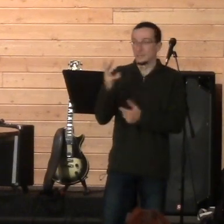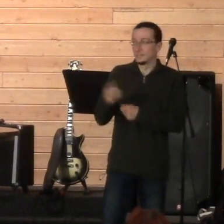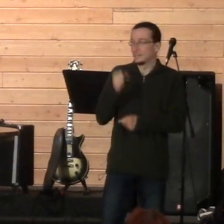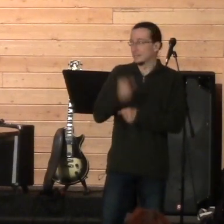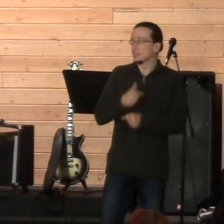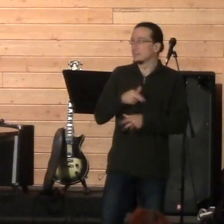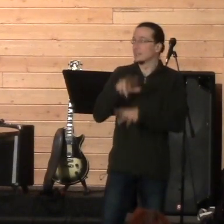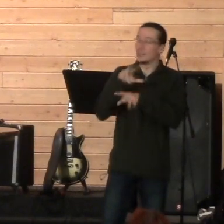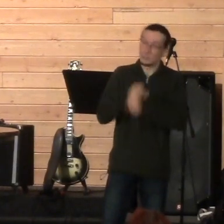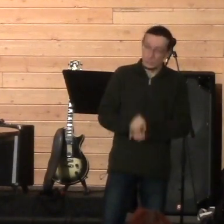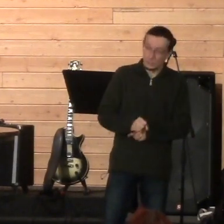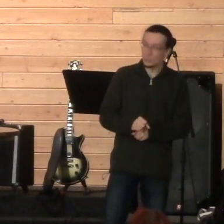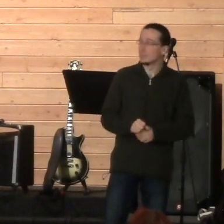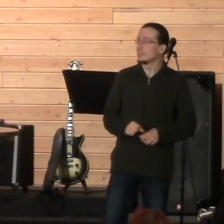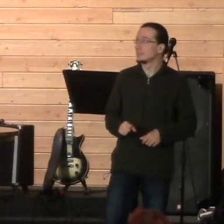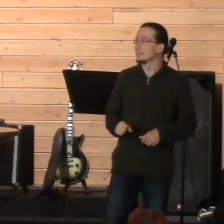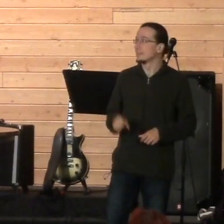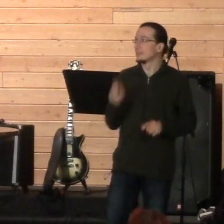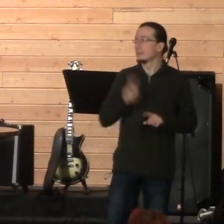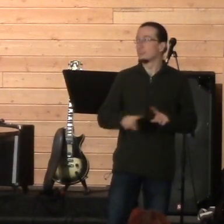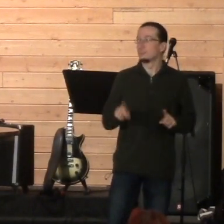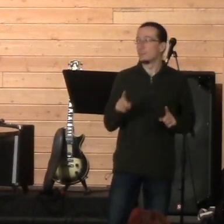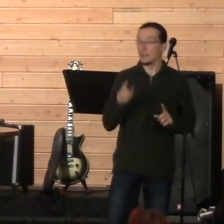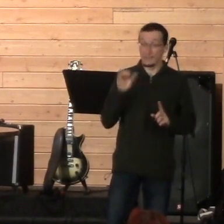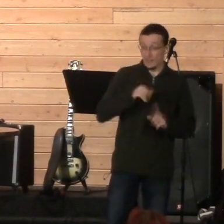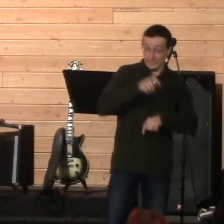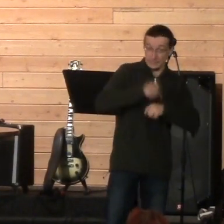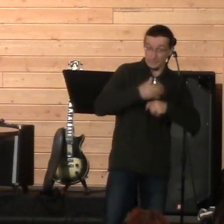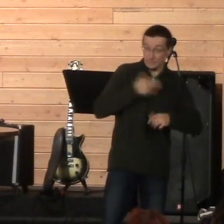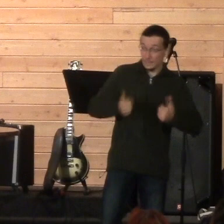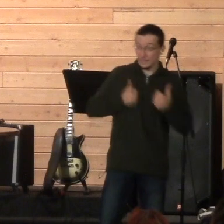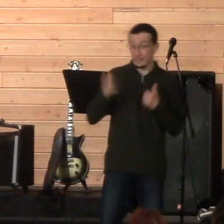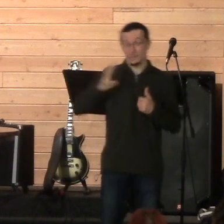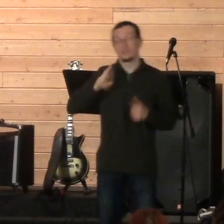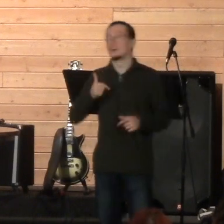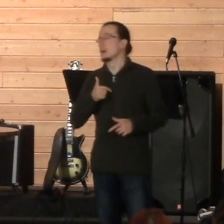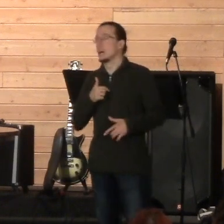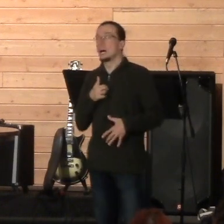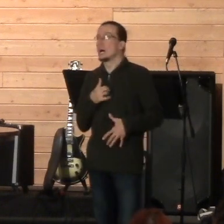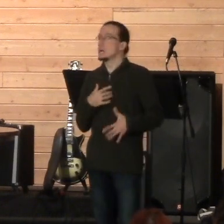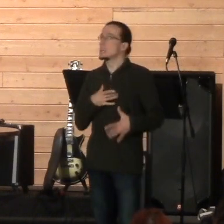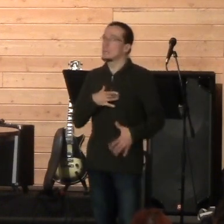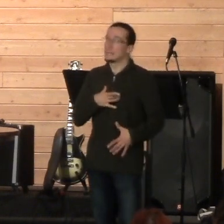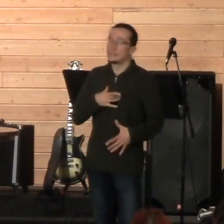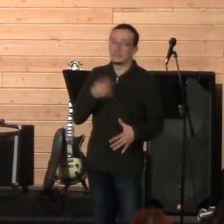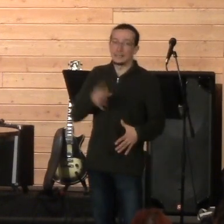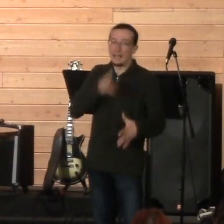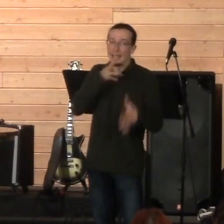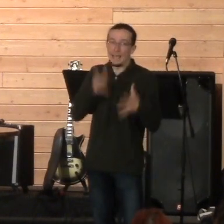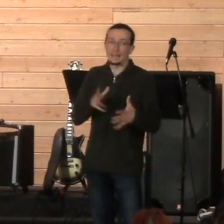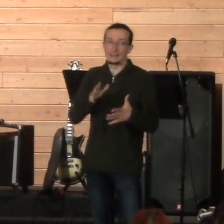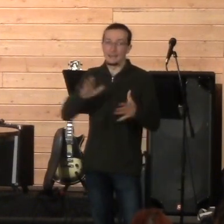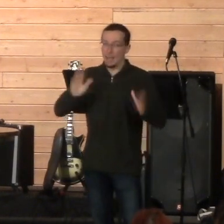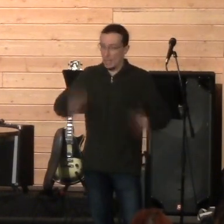to it. But at this point in my life, you know, I hated being late.